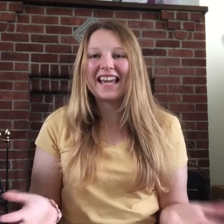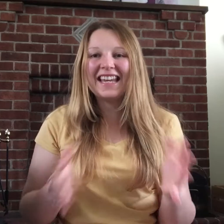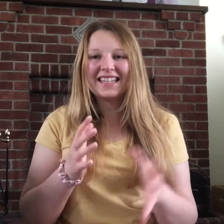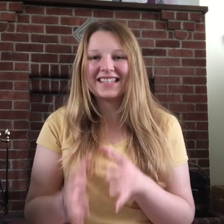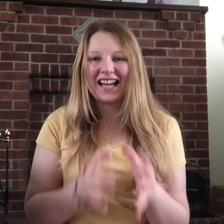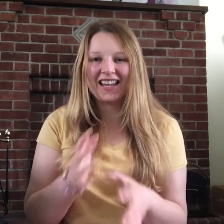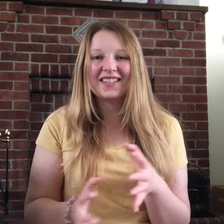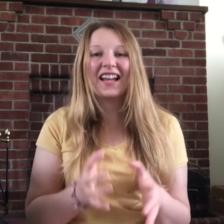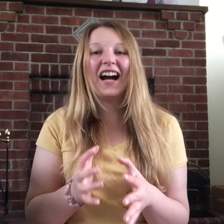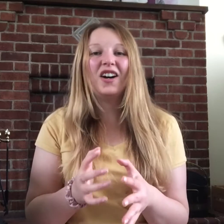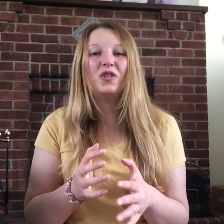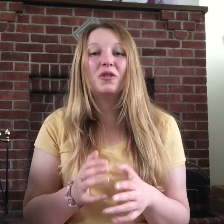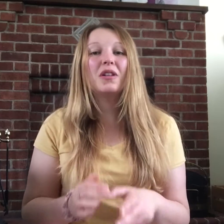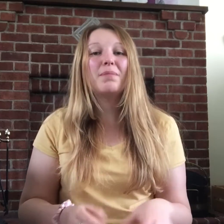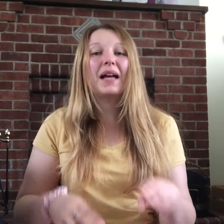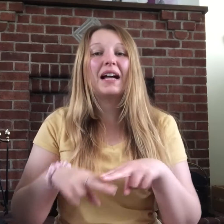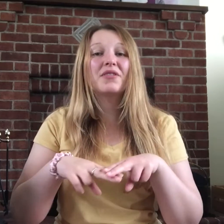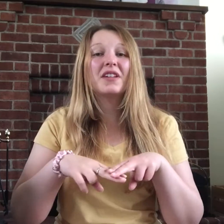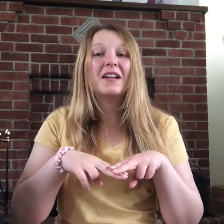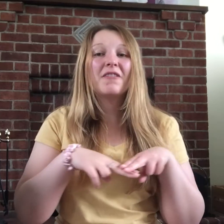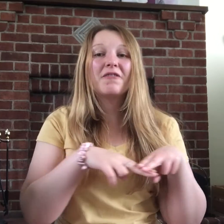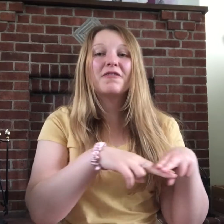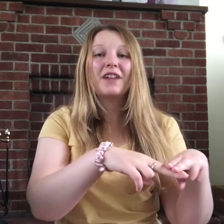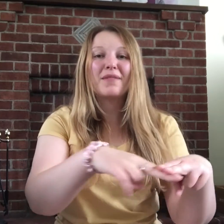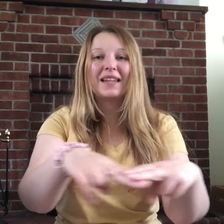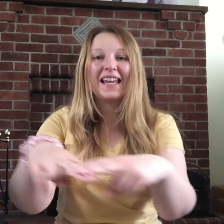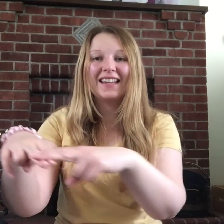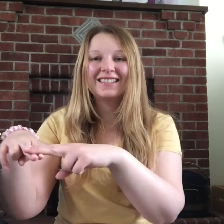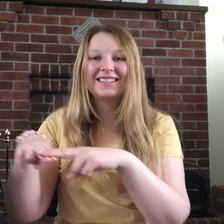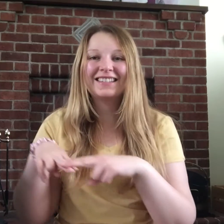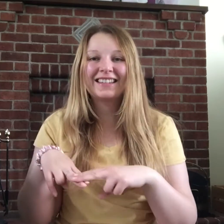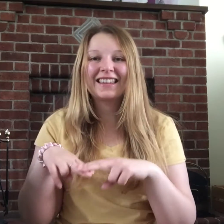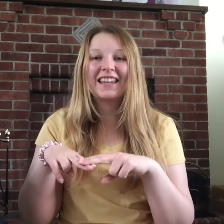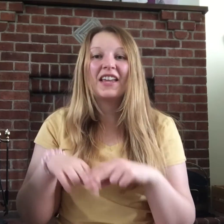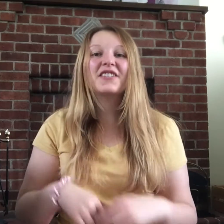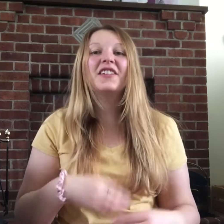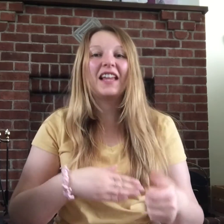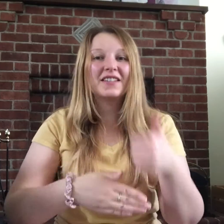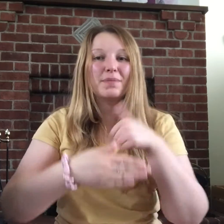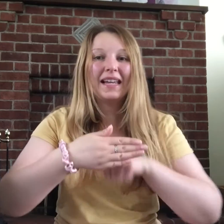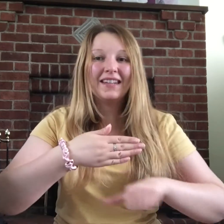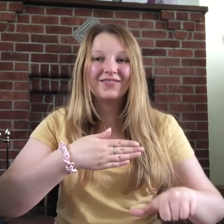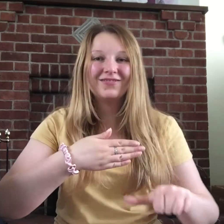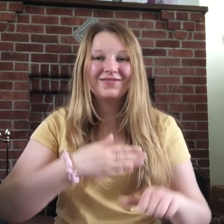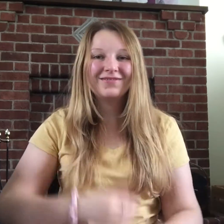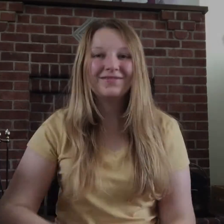Today's signs are all about family. So let's begin.